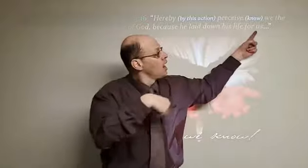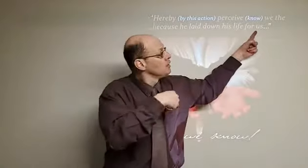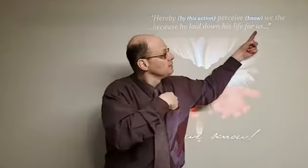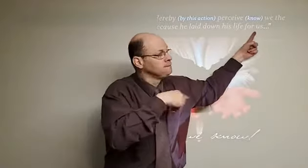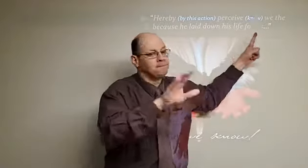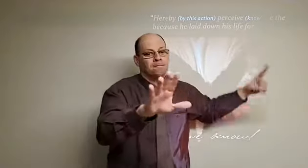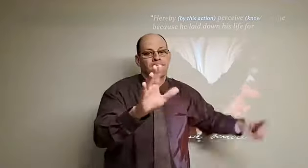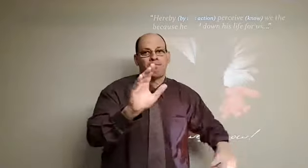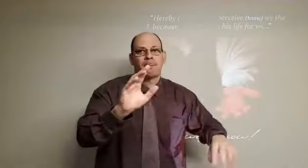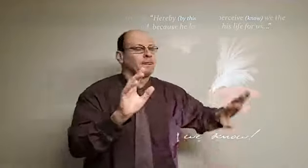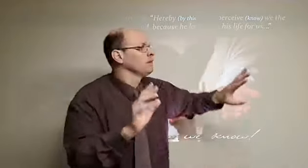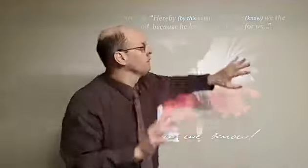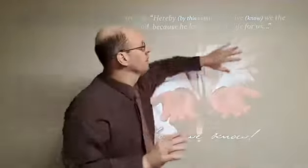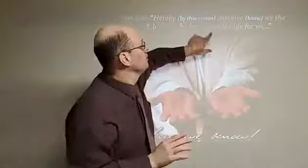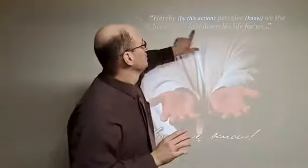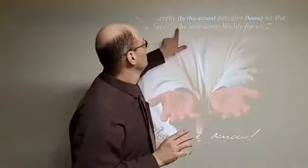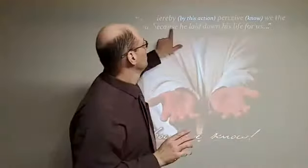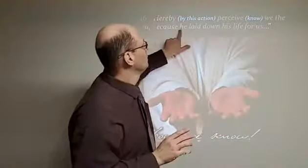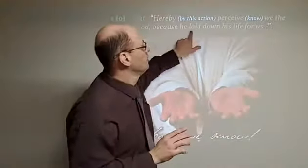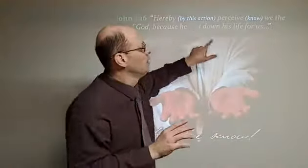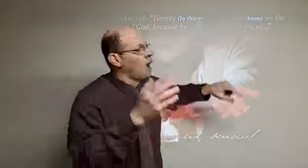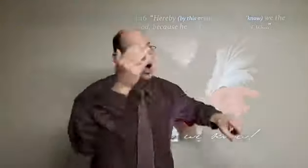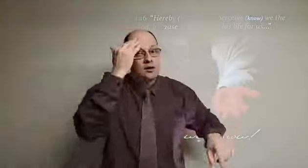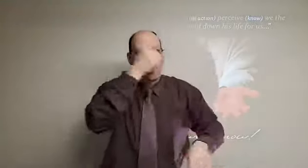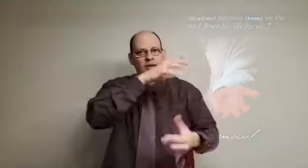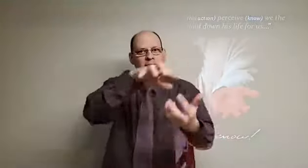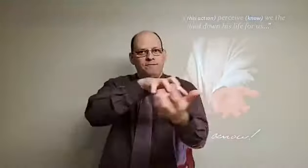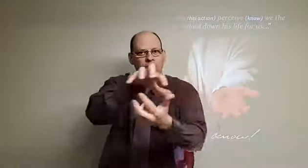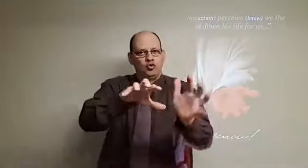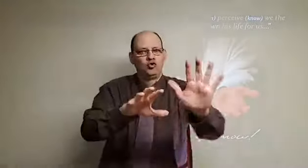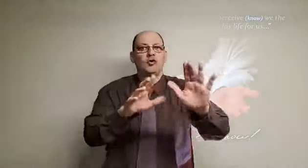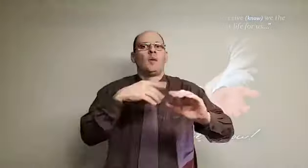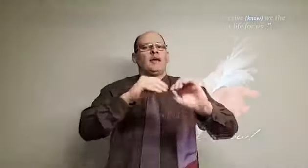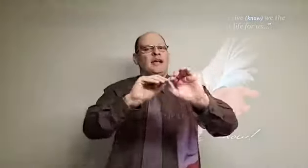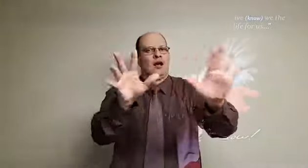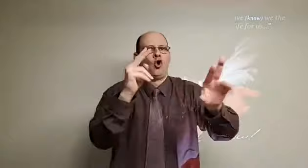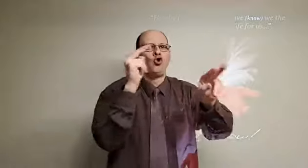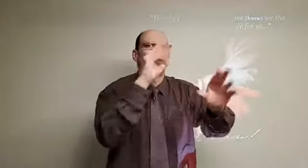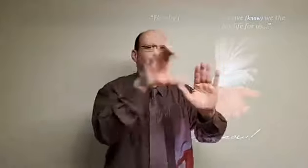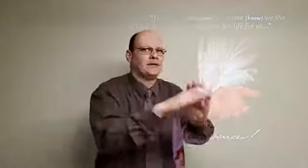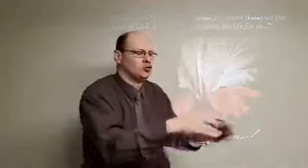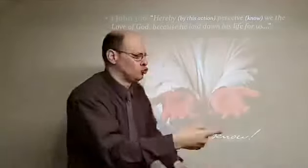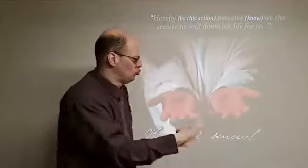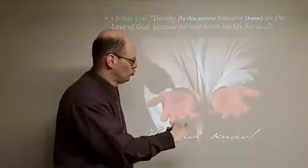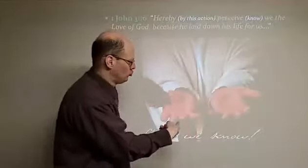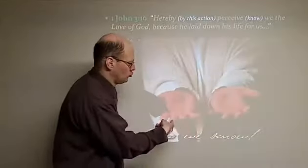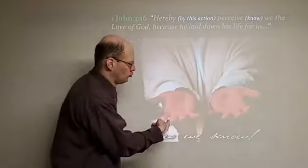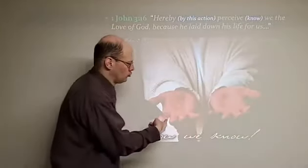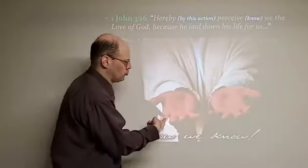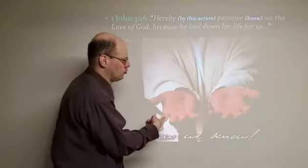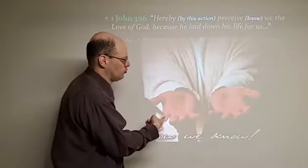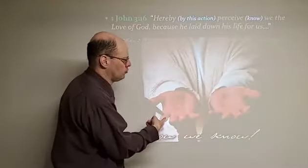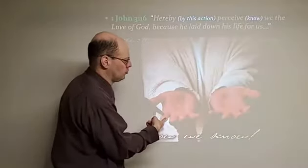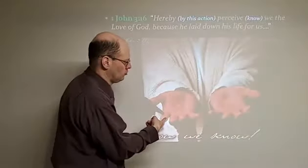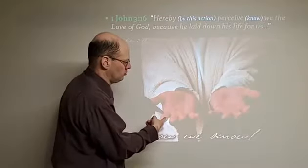he laid down his life for us I know this could be confusing but look at this